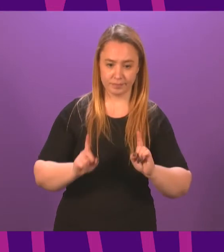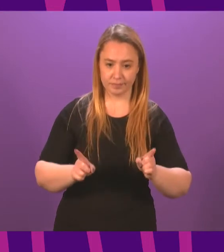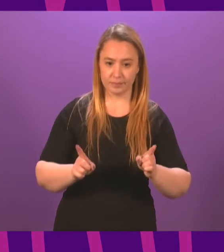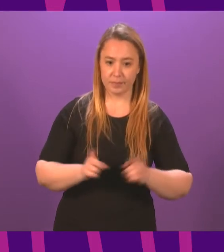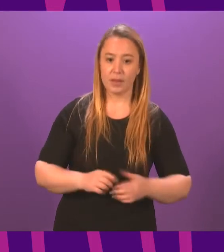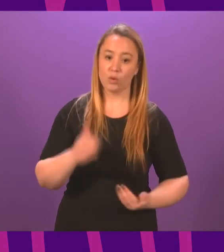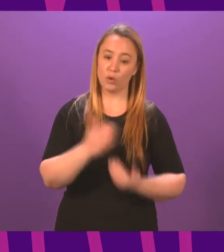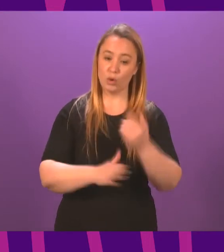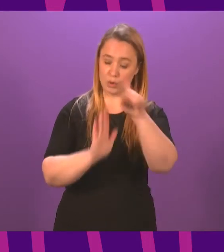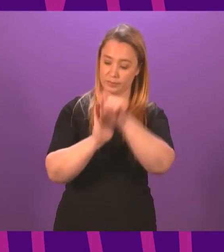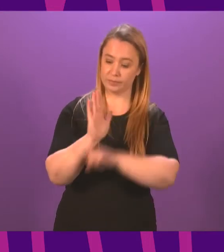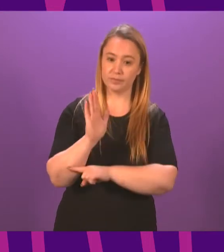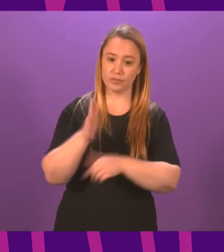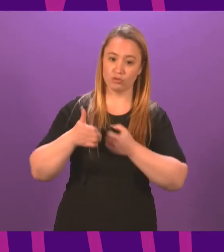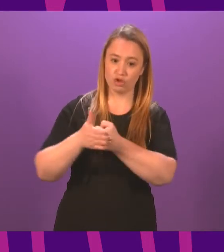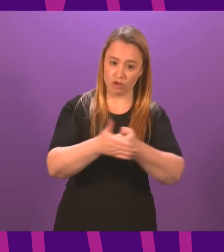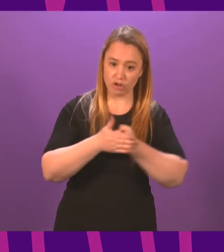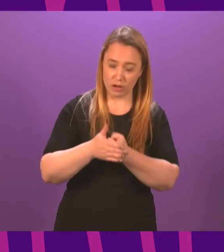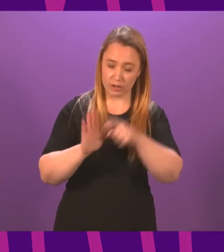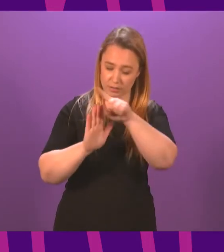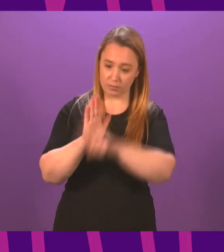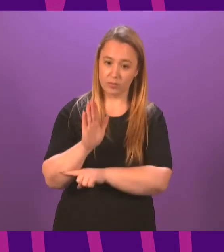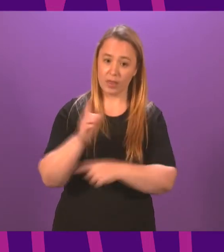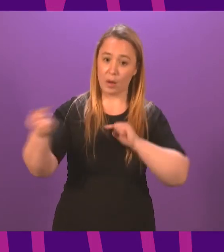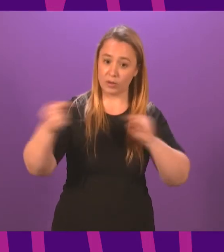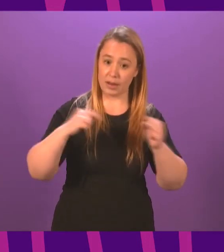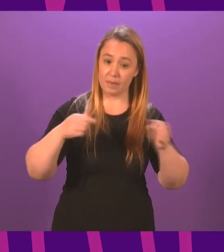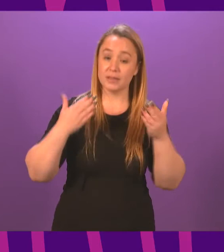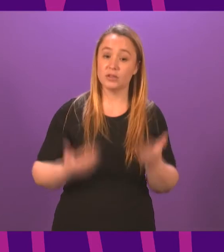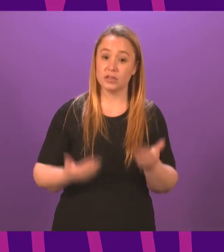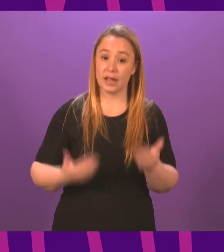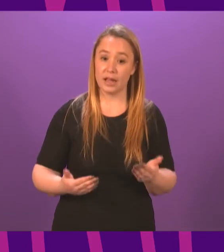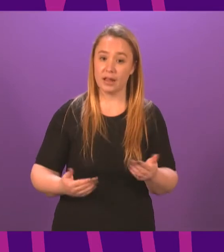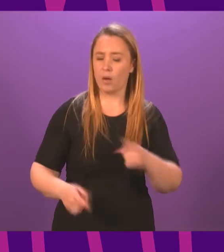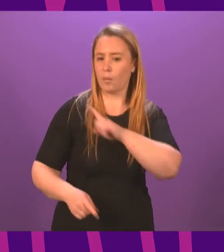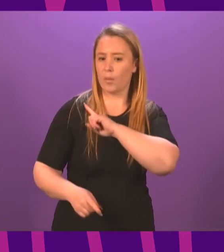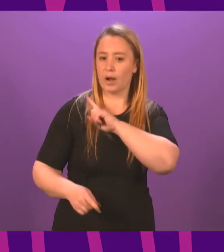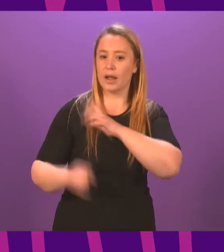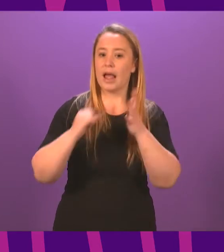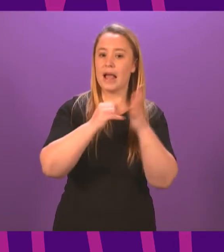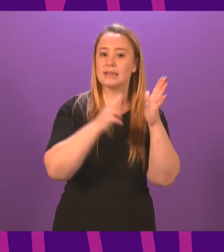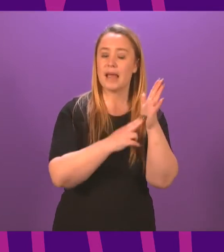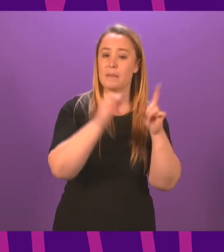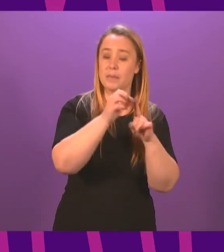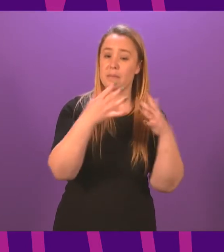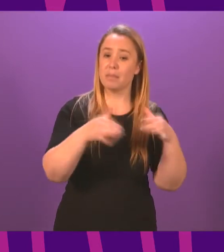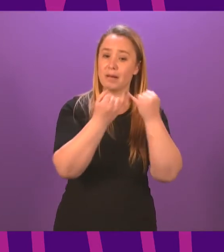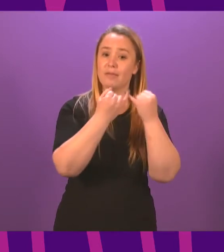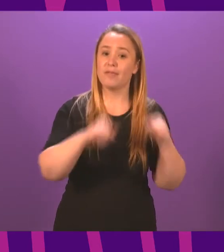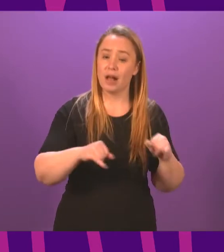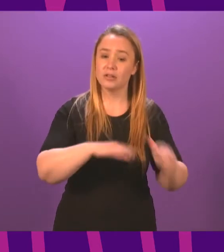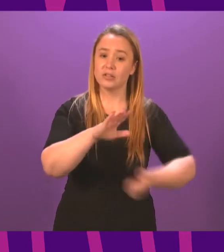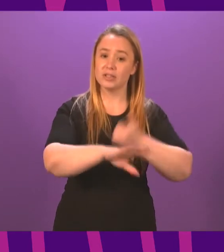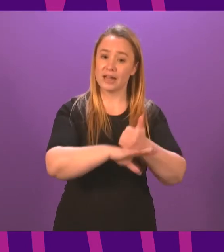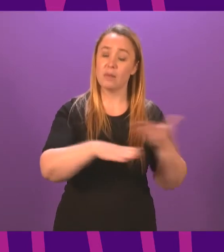these new restrictions we are debating today is a direct consequence of the SNP government's failure to implement